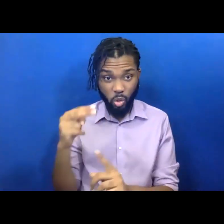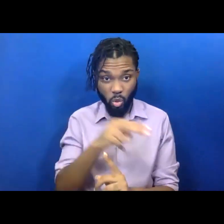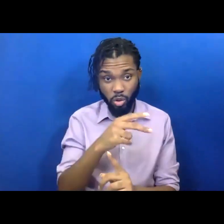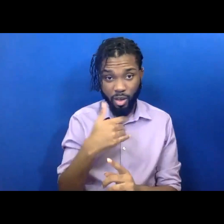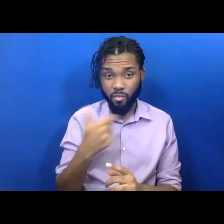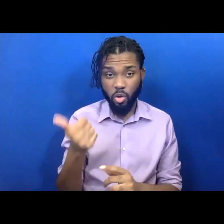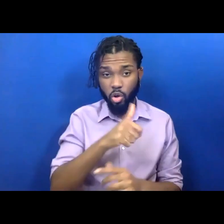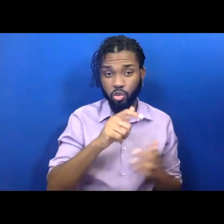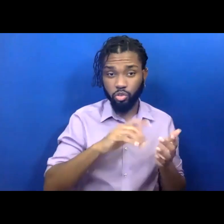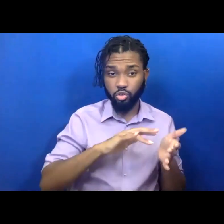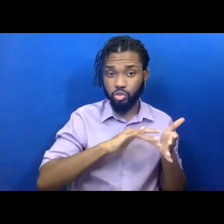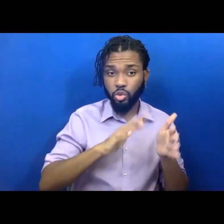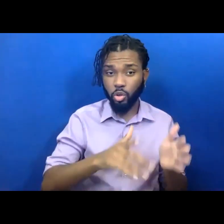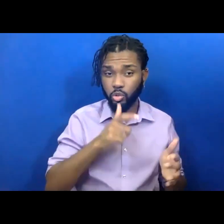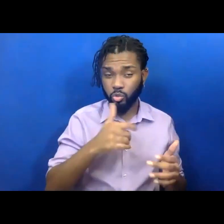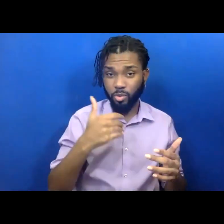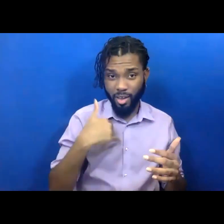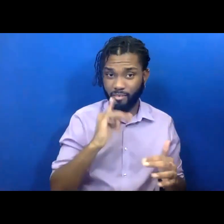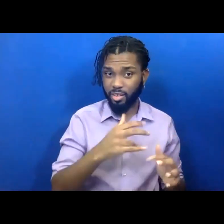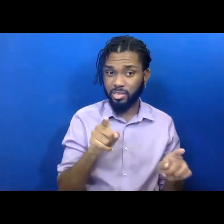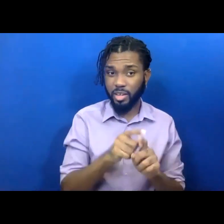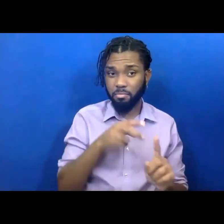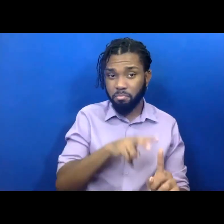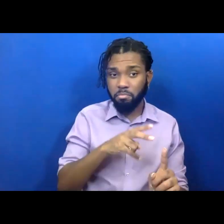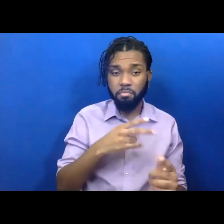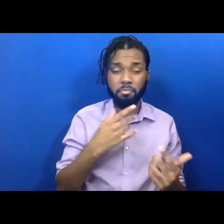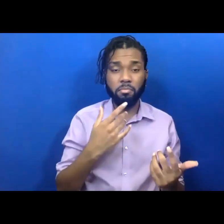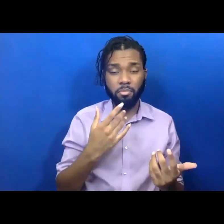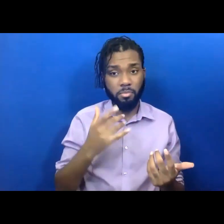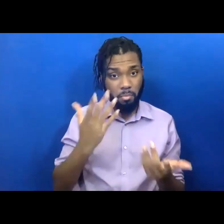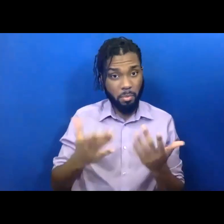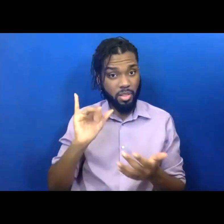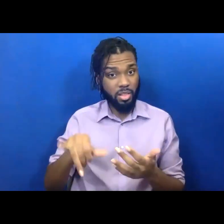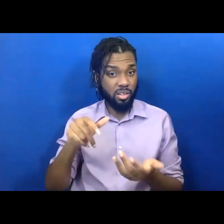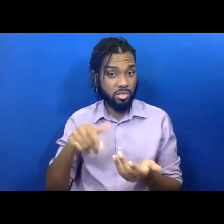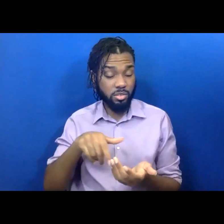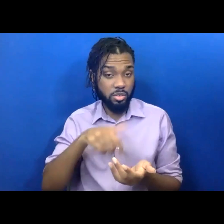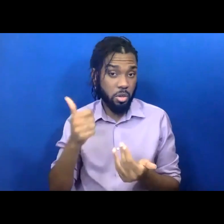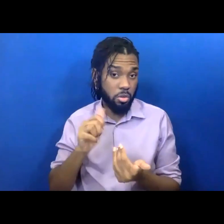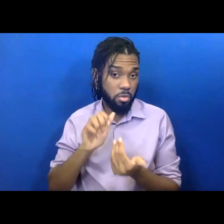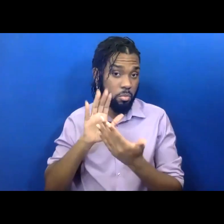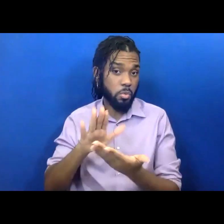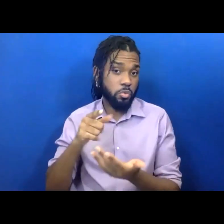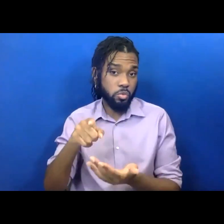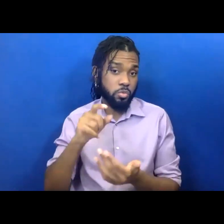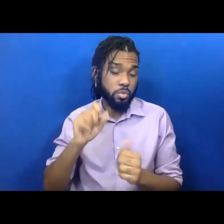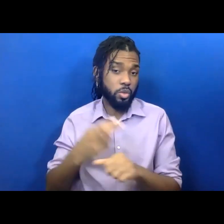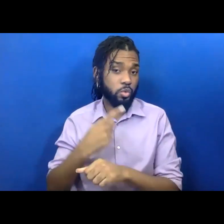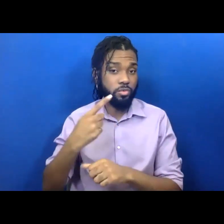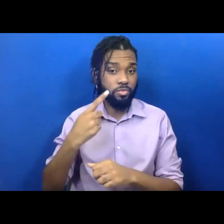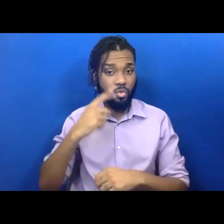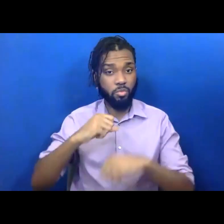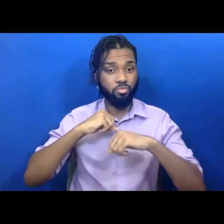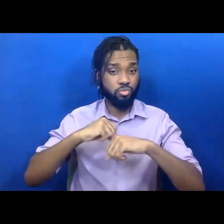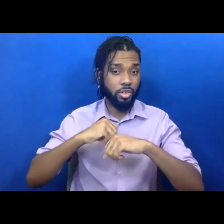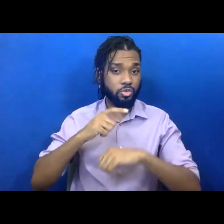are taking these positions as well. I think that's another way in which you can find some ways to protect yourself. But